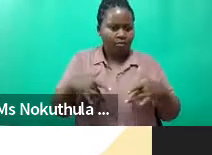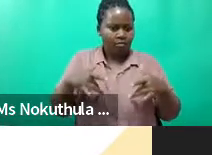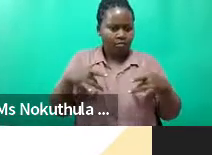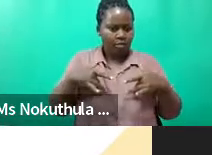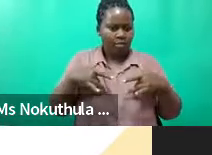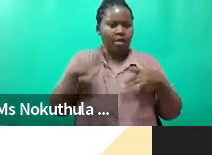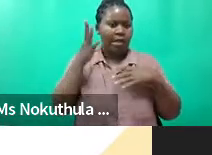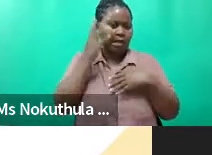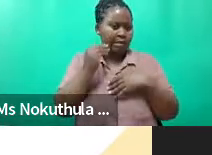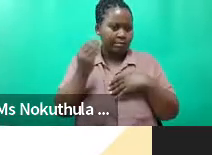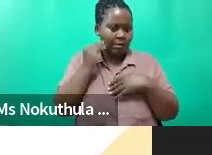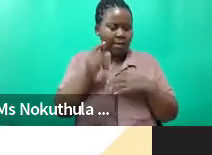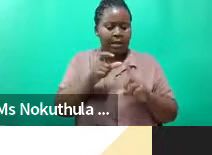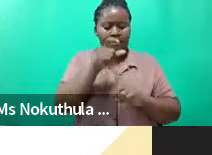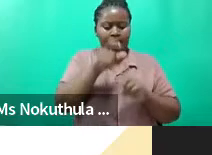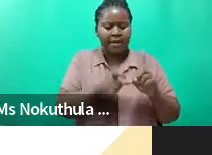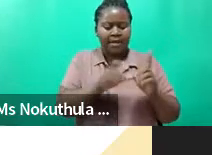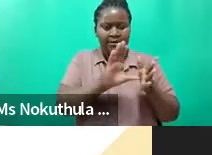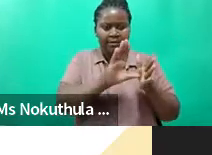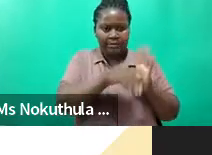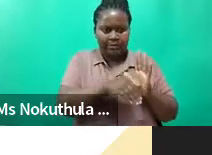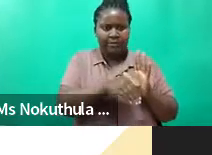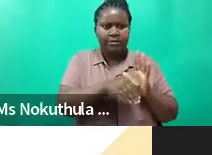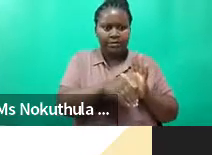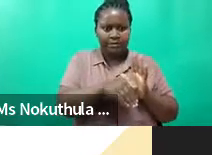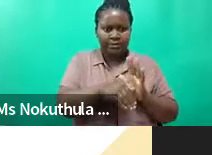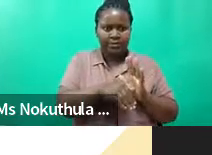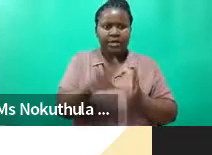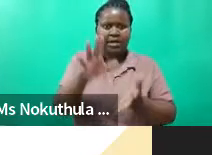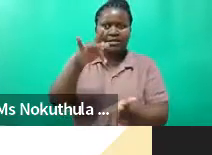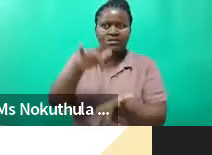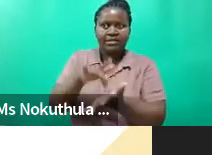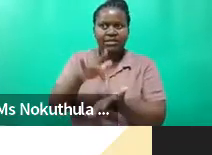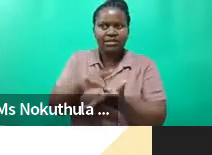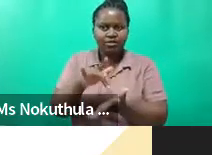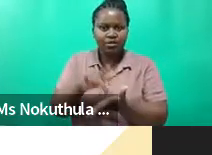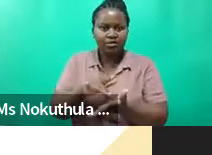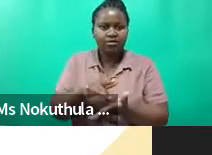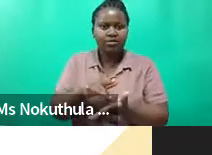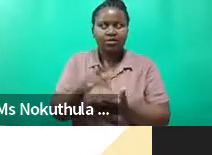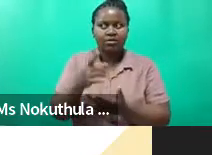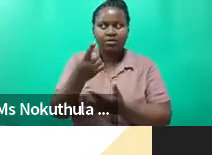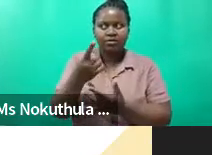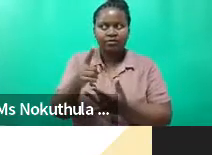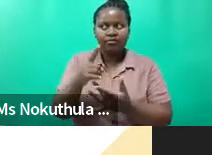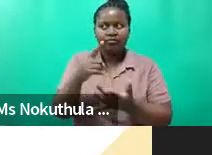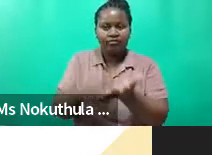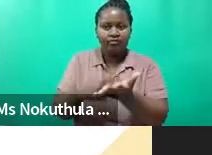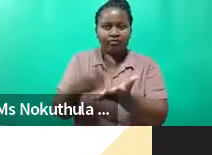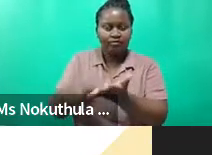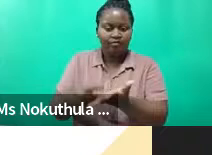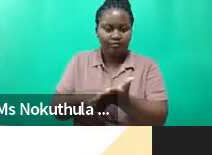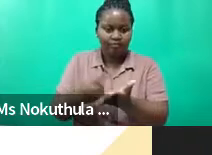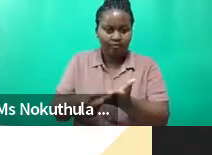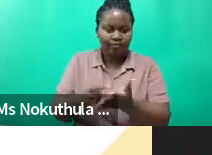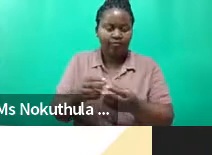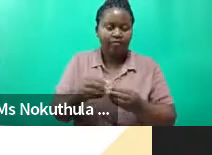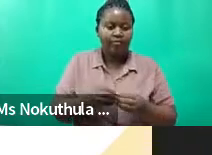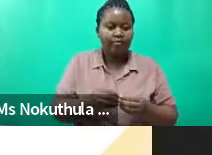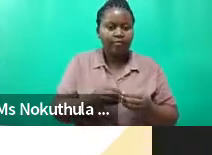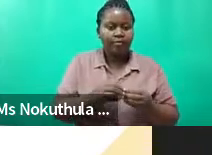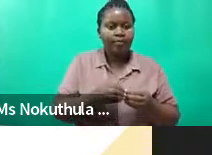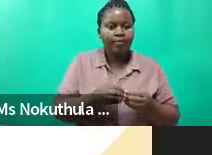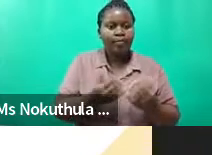with a disability at the center of the discourse. So first, we are going to move on to Emma,